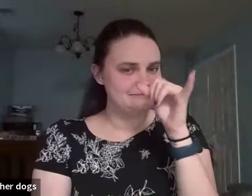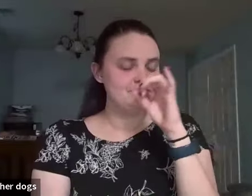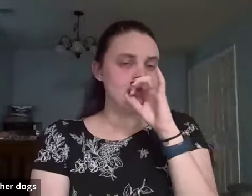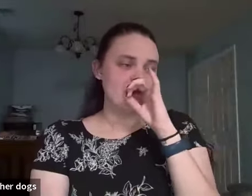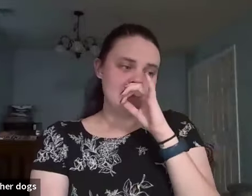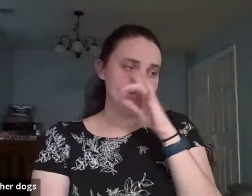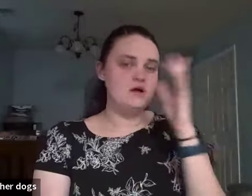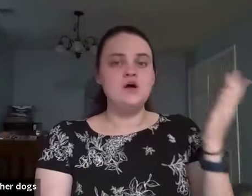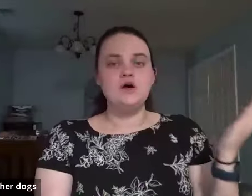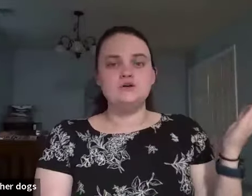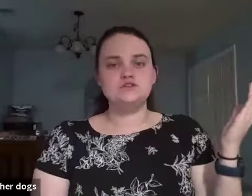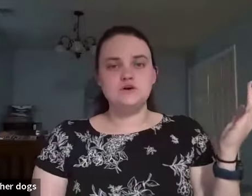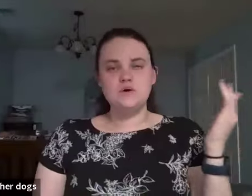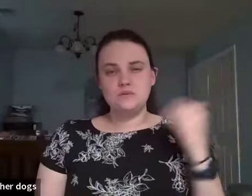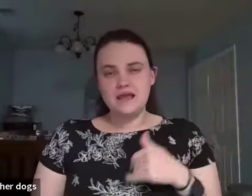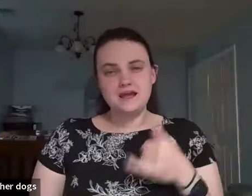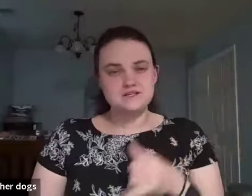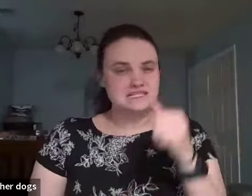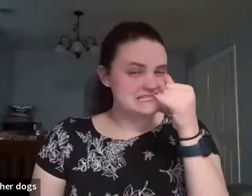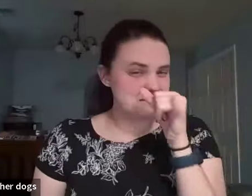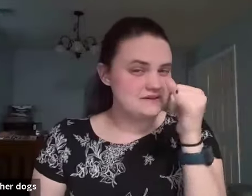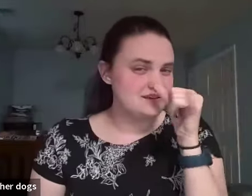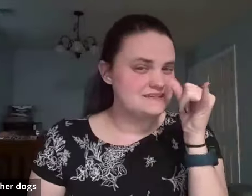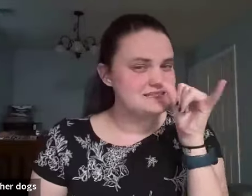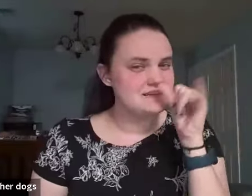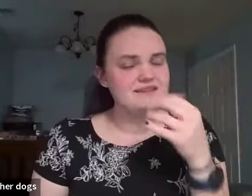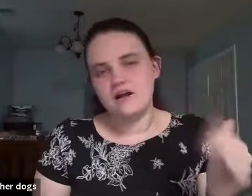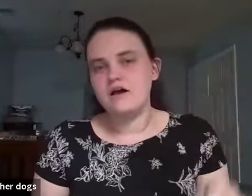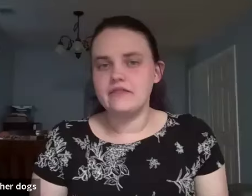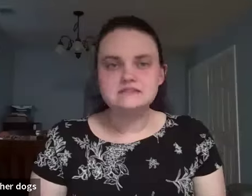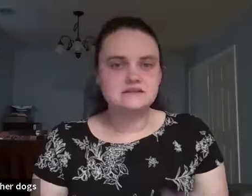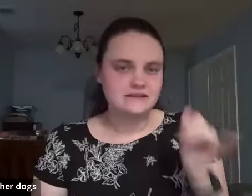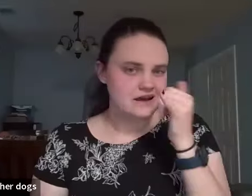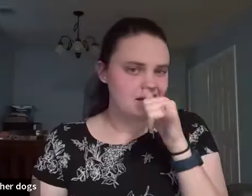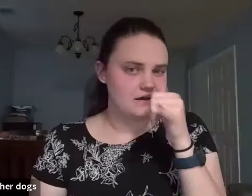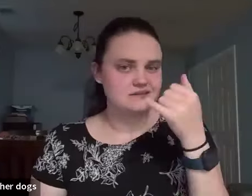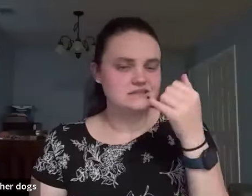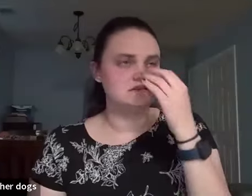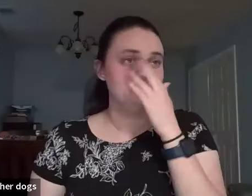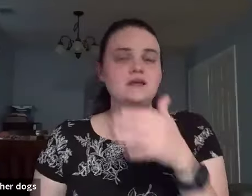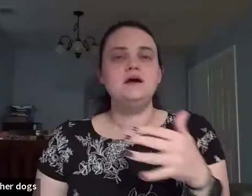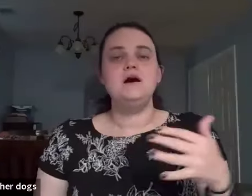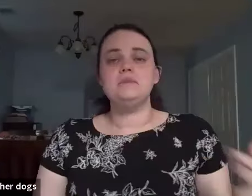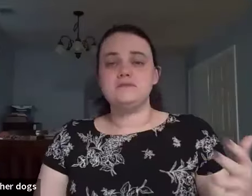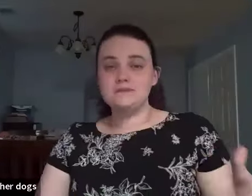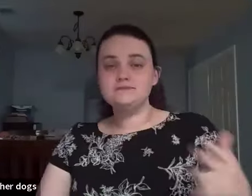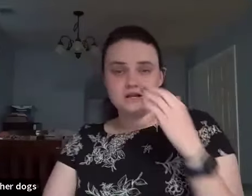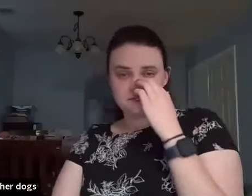silly. Um, so the way I use this is typically this is silly, like, oh, that's silly, ha ha, silly. But if I'm talking about